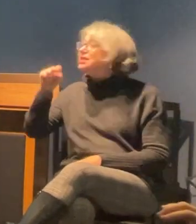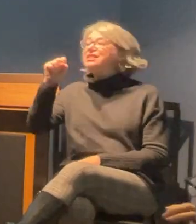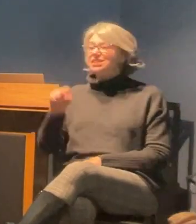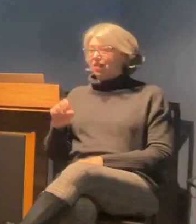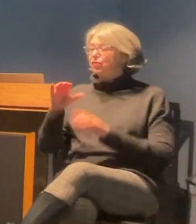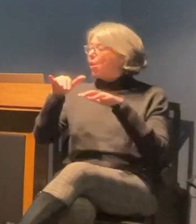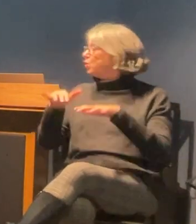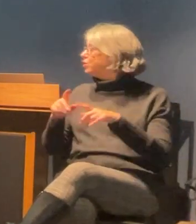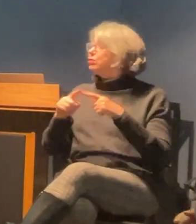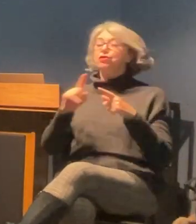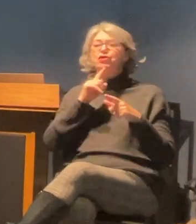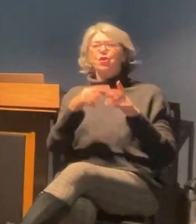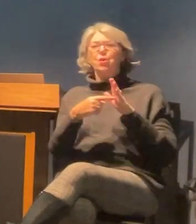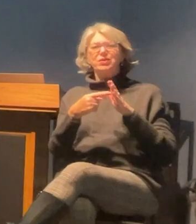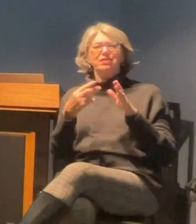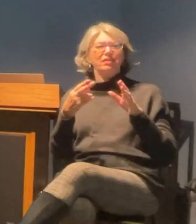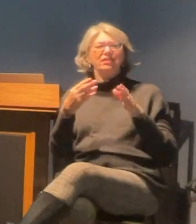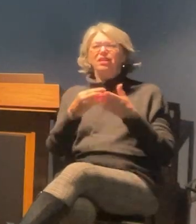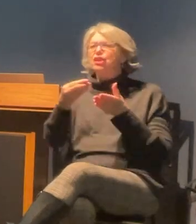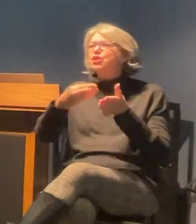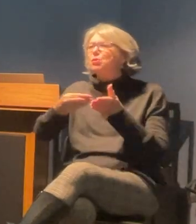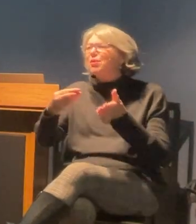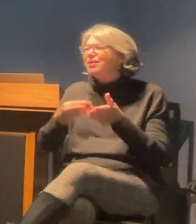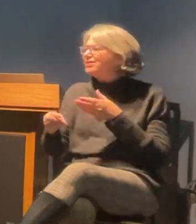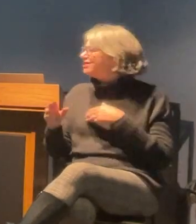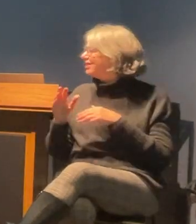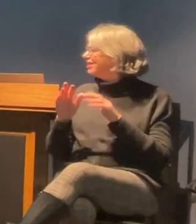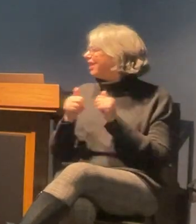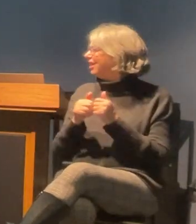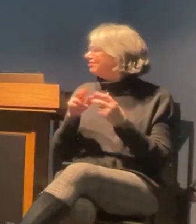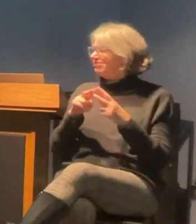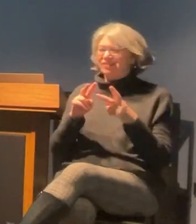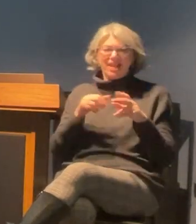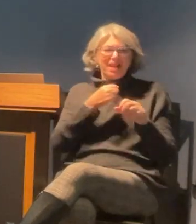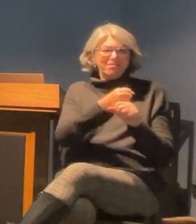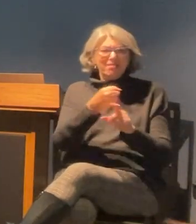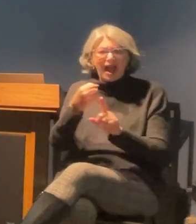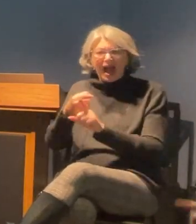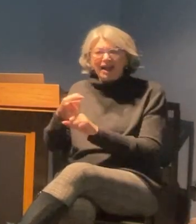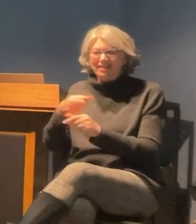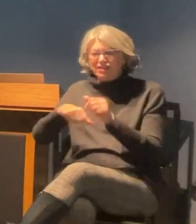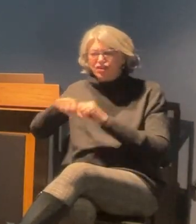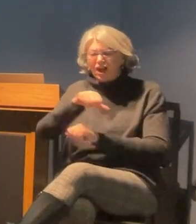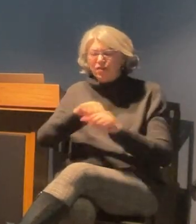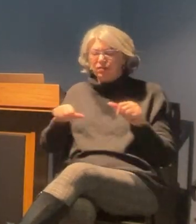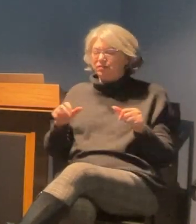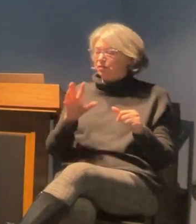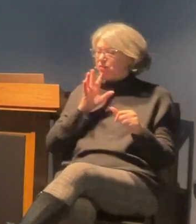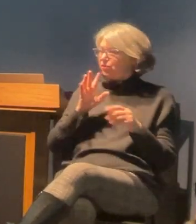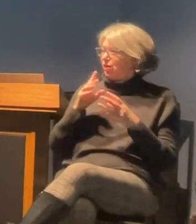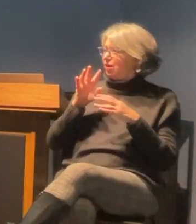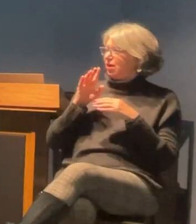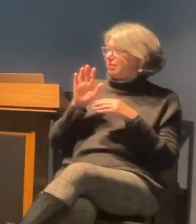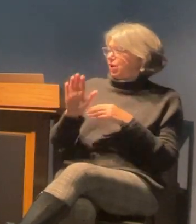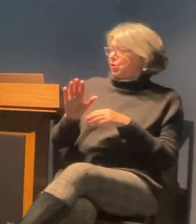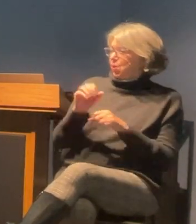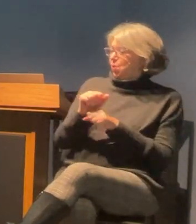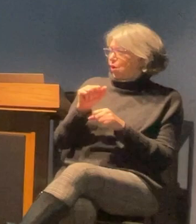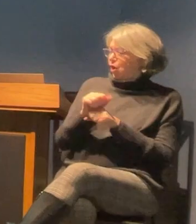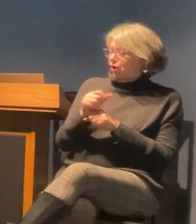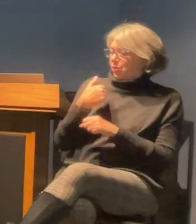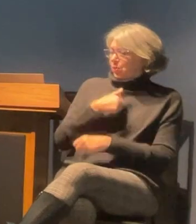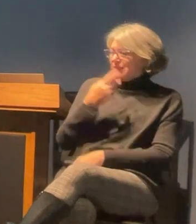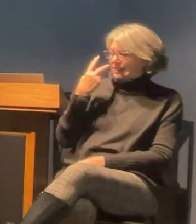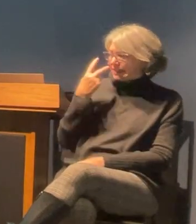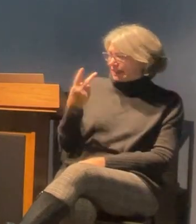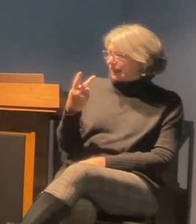and consumerism and how those two things are impacted by each other. And I wanted you to talk a little bit about your work that we're